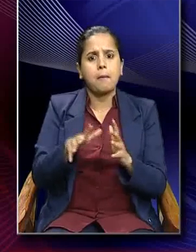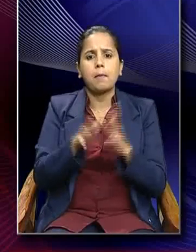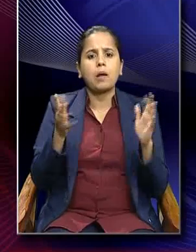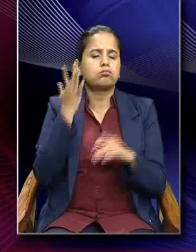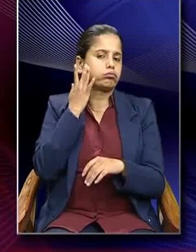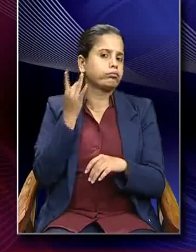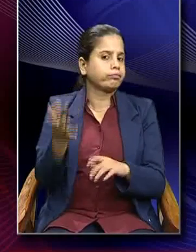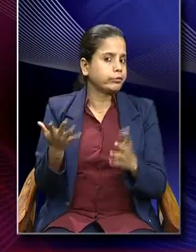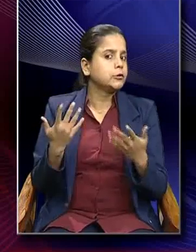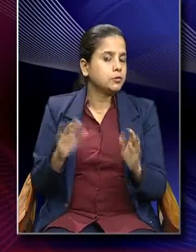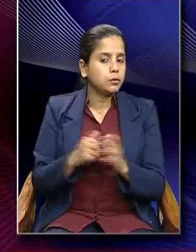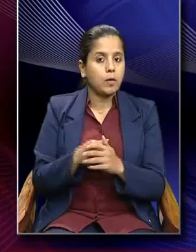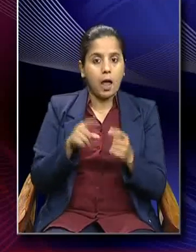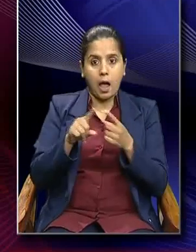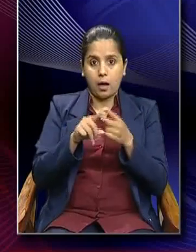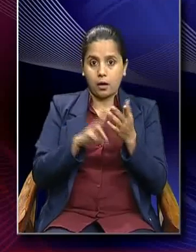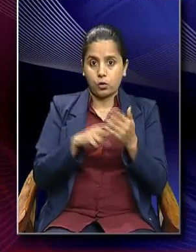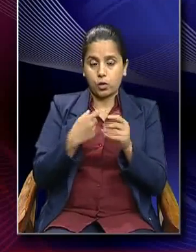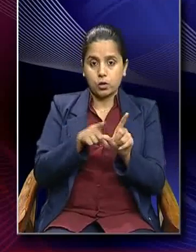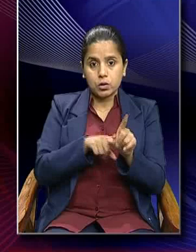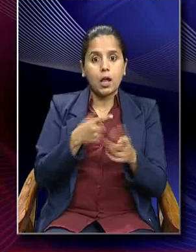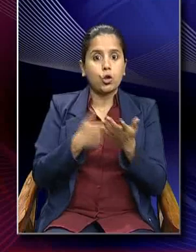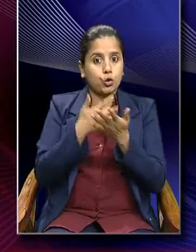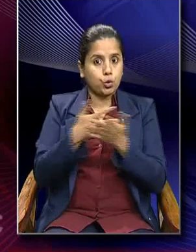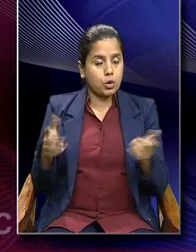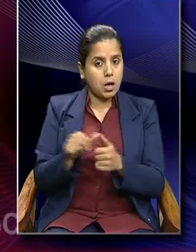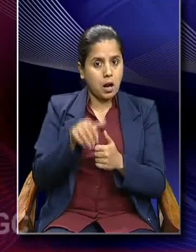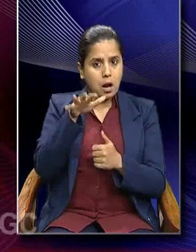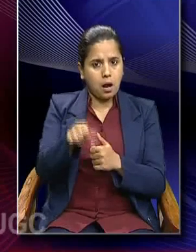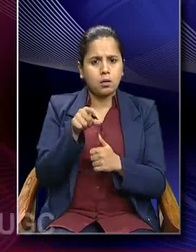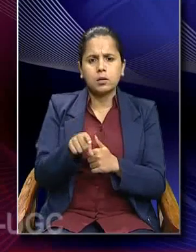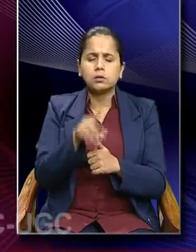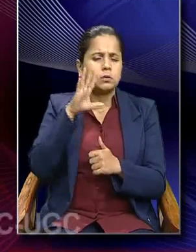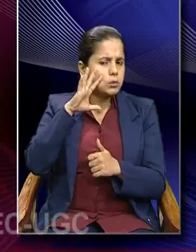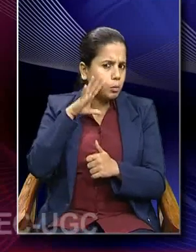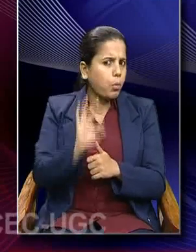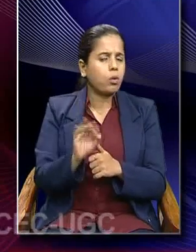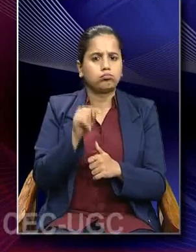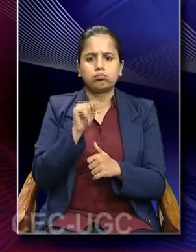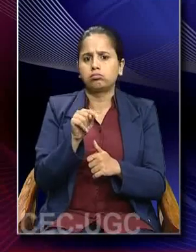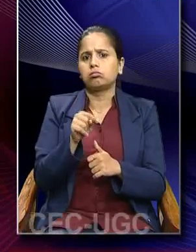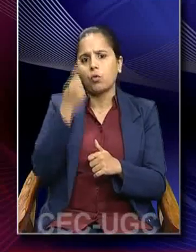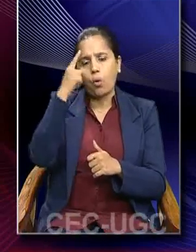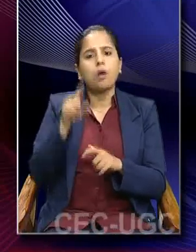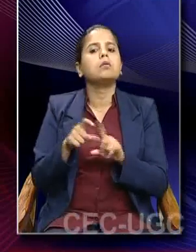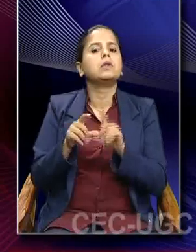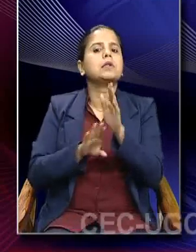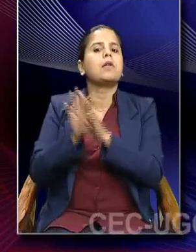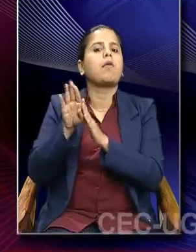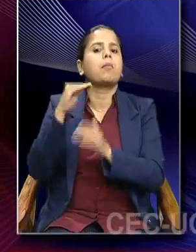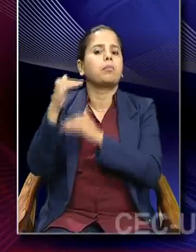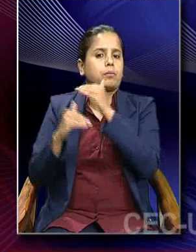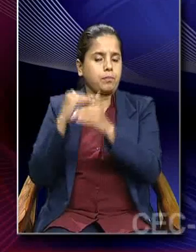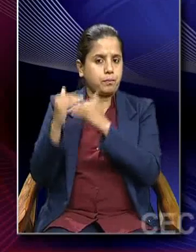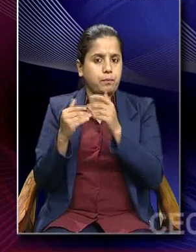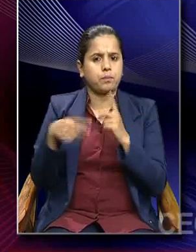ignored. So energy accessibility is a very critical aspect for a development, and it is considered